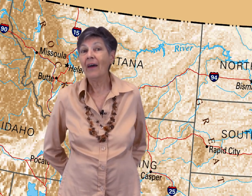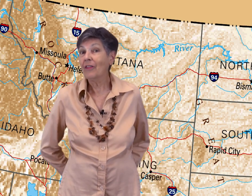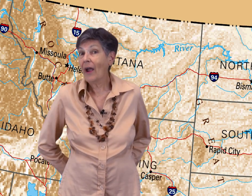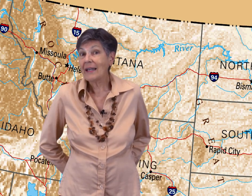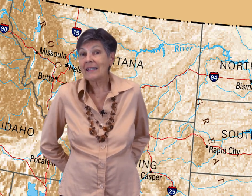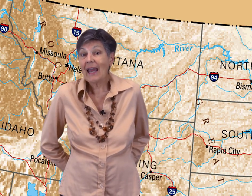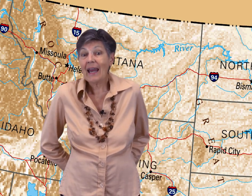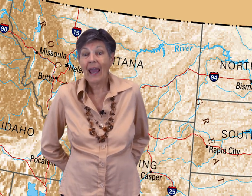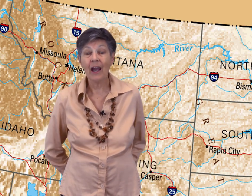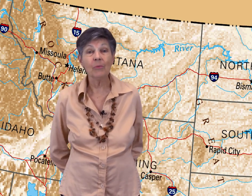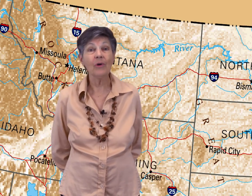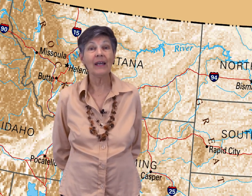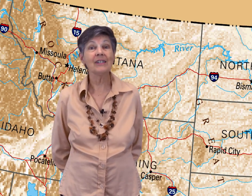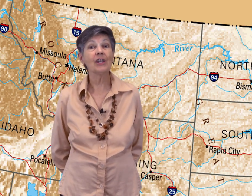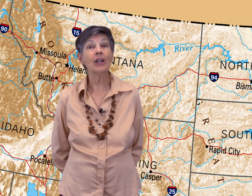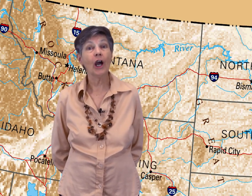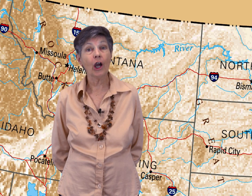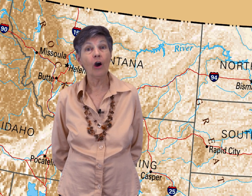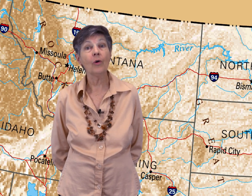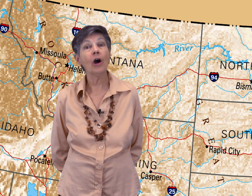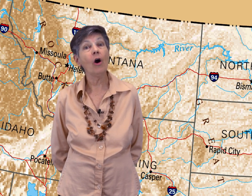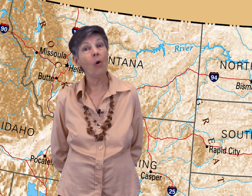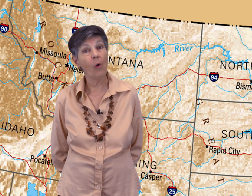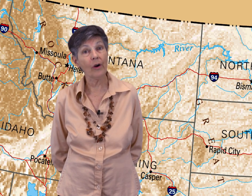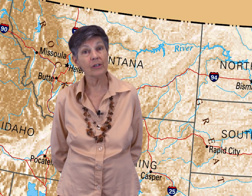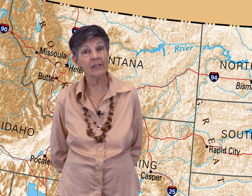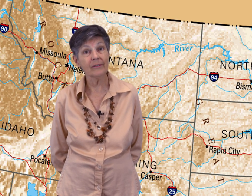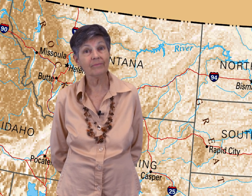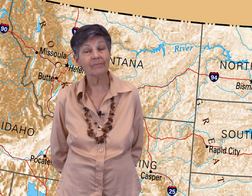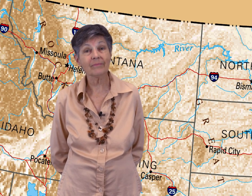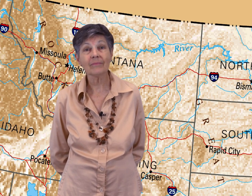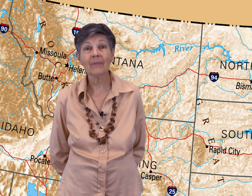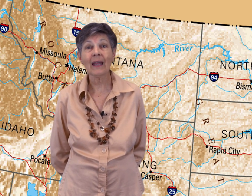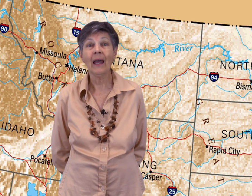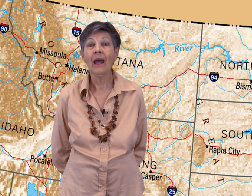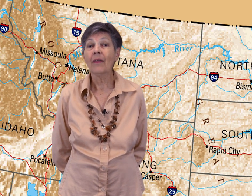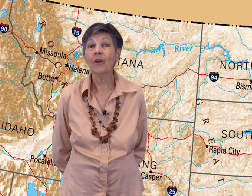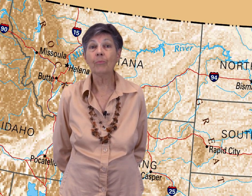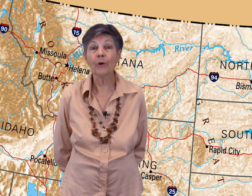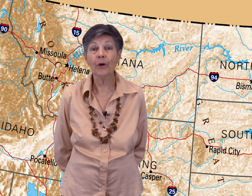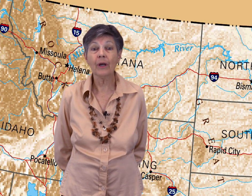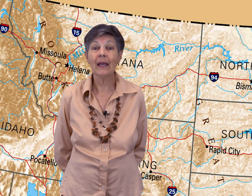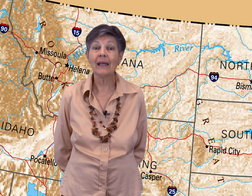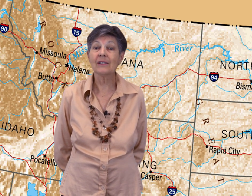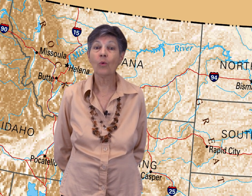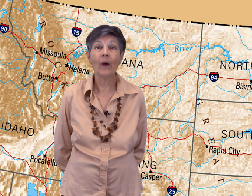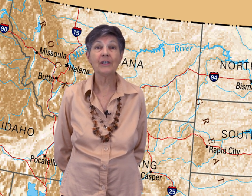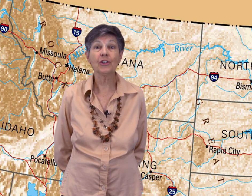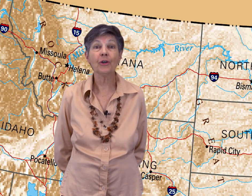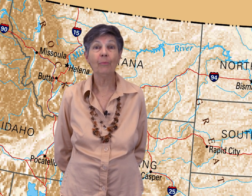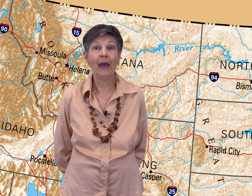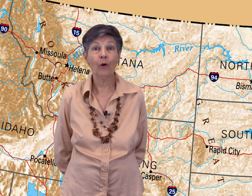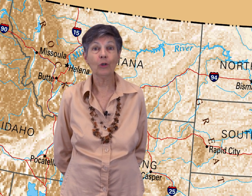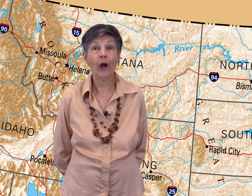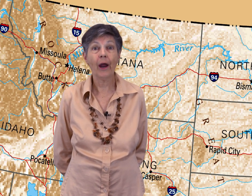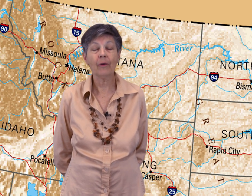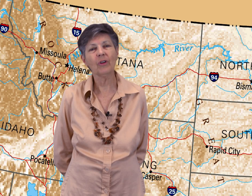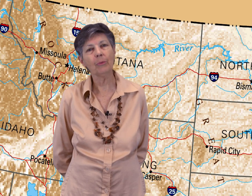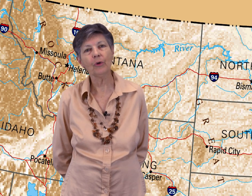Their state animal is the Dakota horse. Their bird is the western meadowlark, really pretty